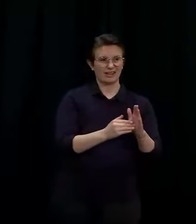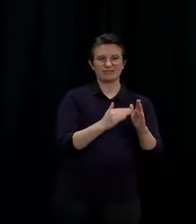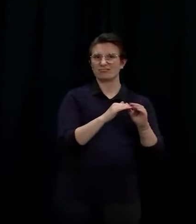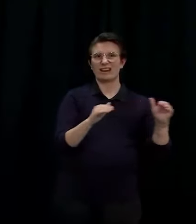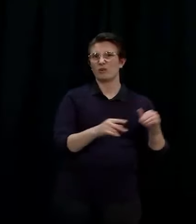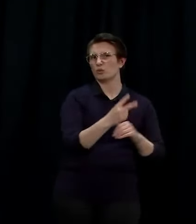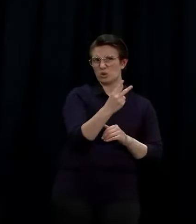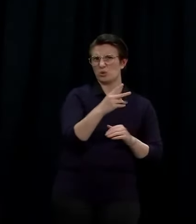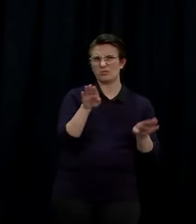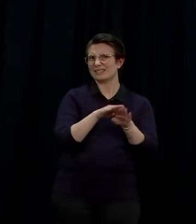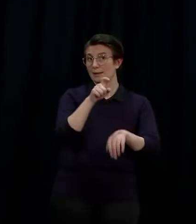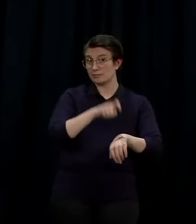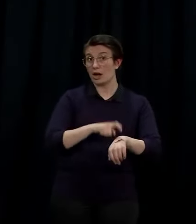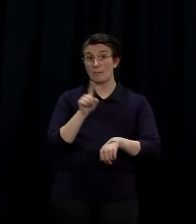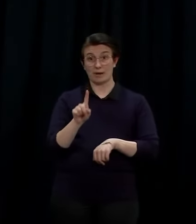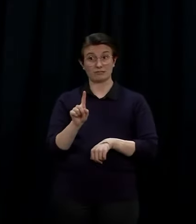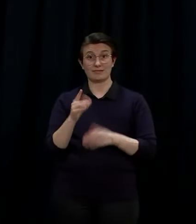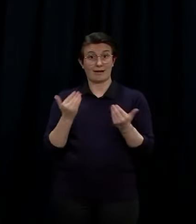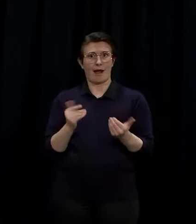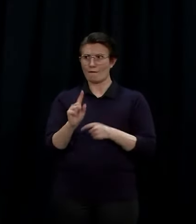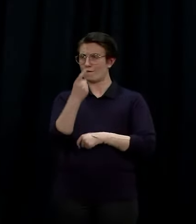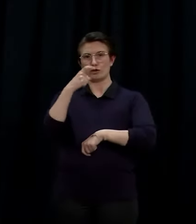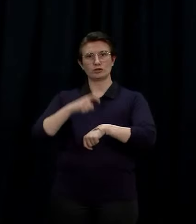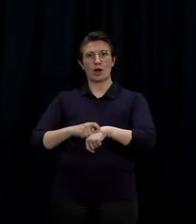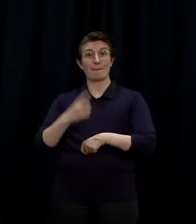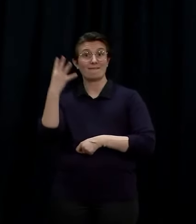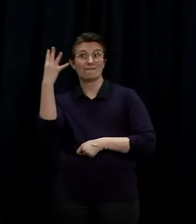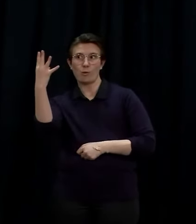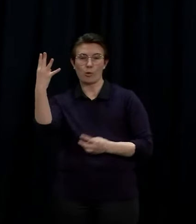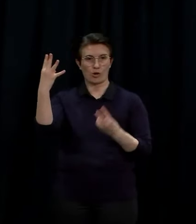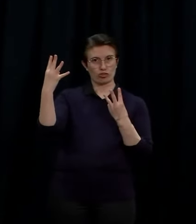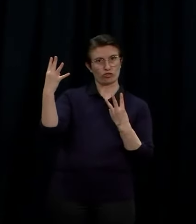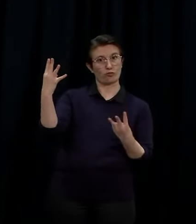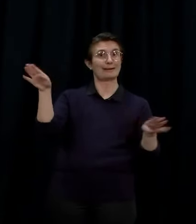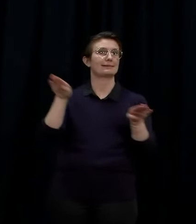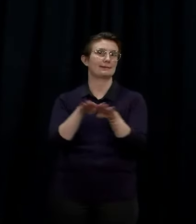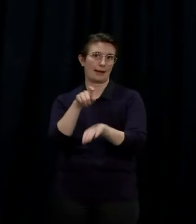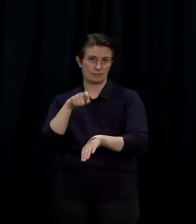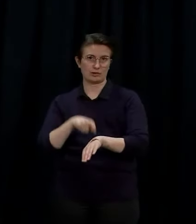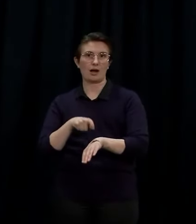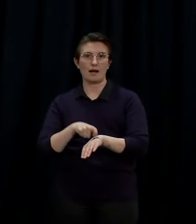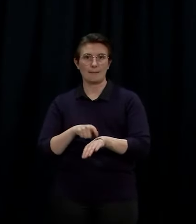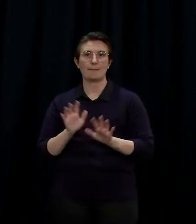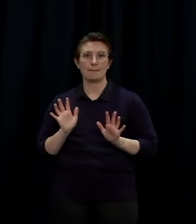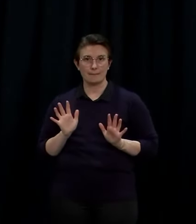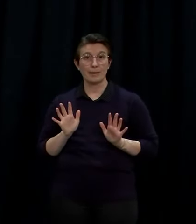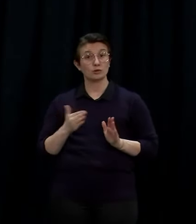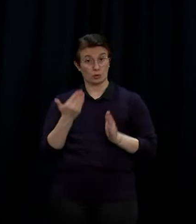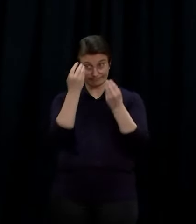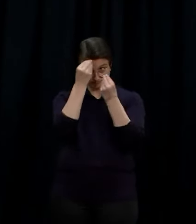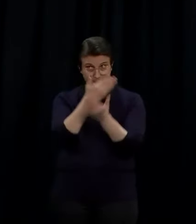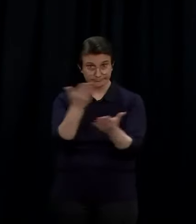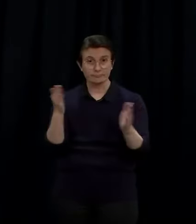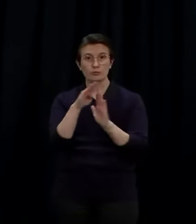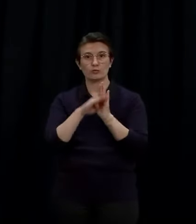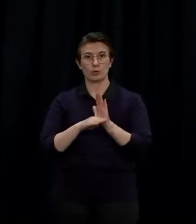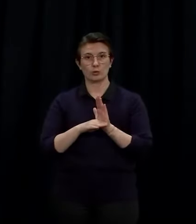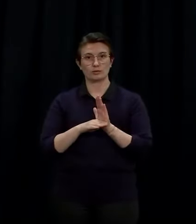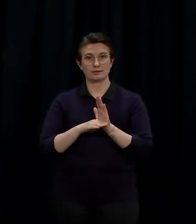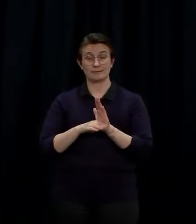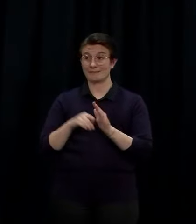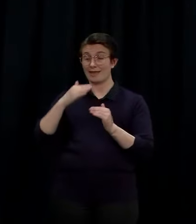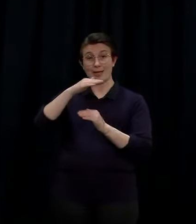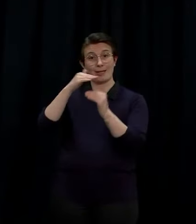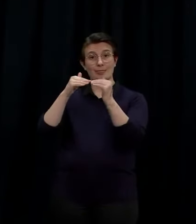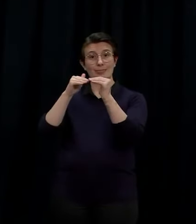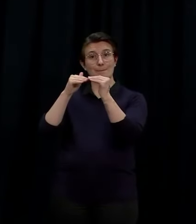same time. A quick reminder of the rules. There is no regional travel allowed across these alert